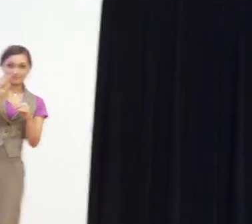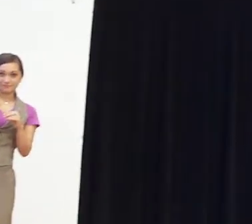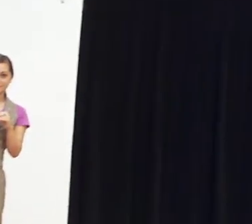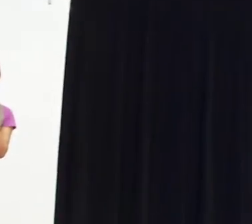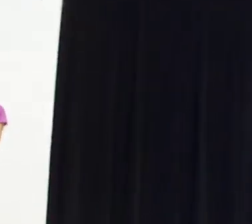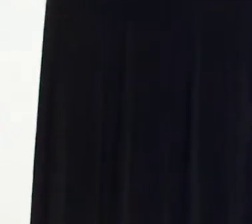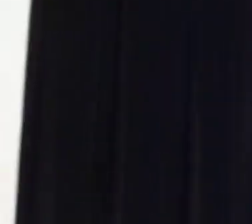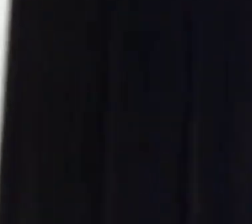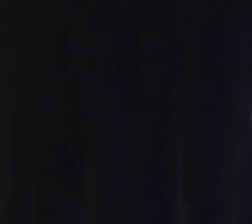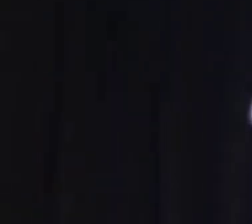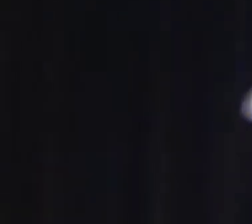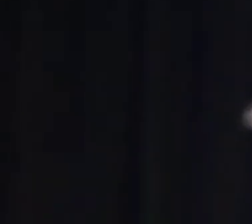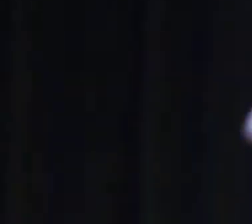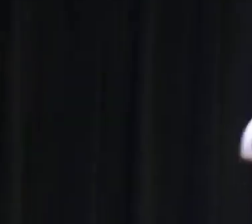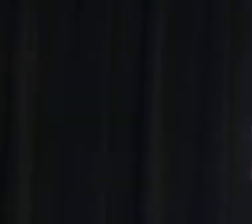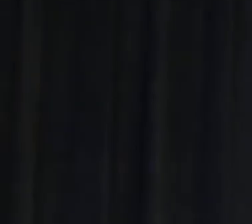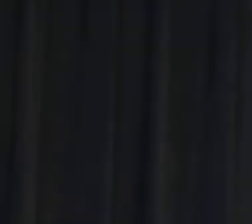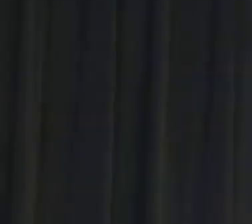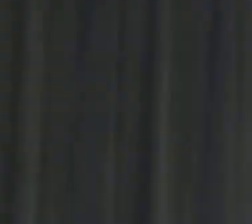crossword puzzle.